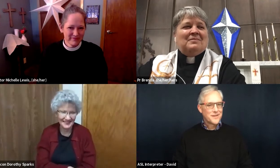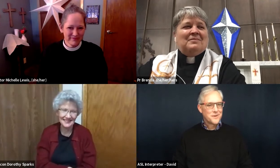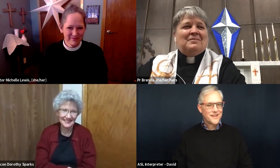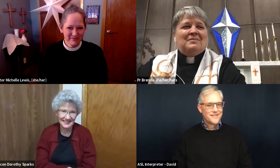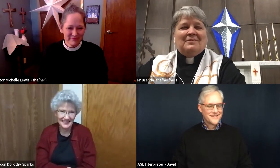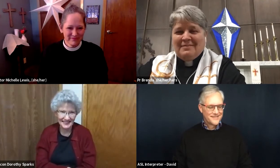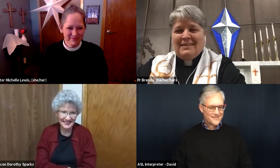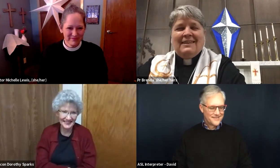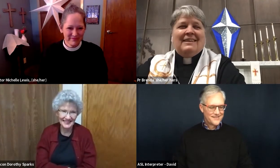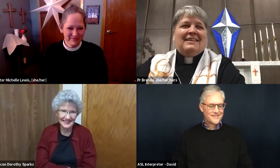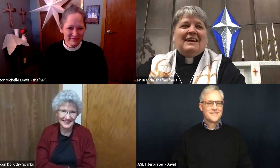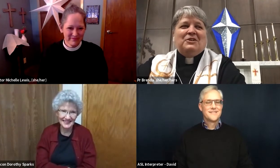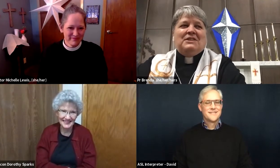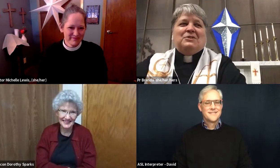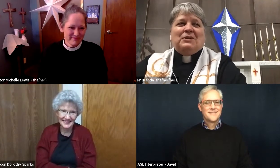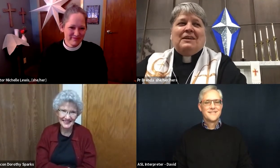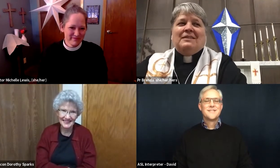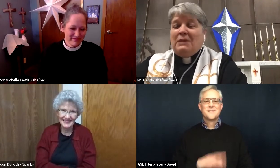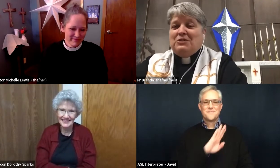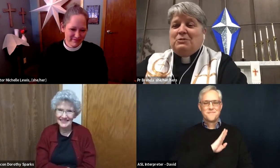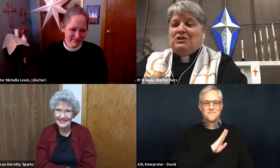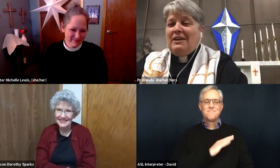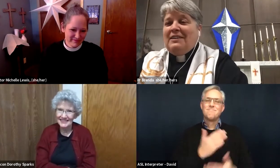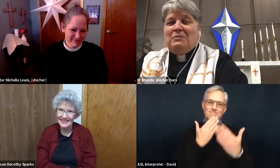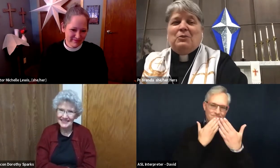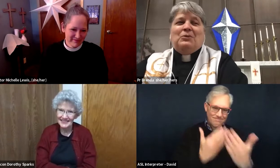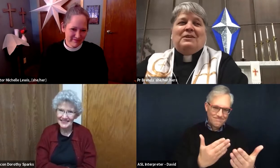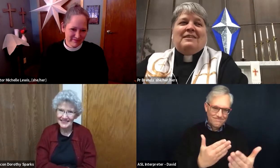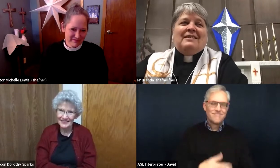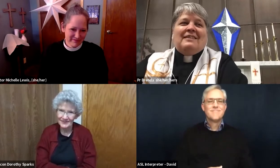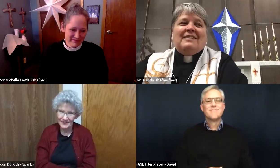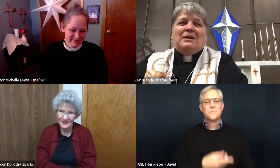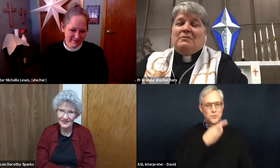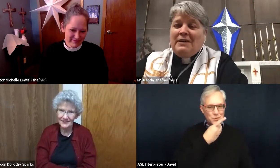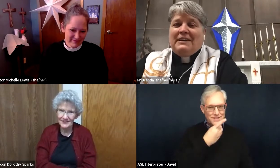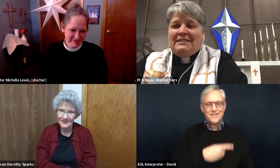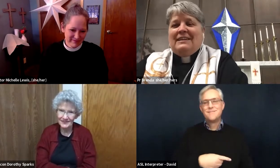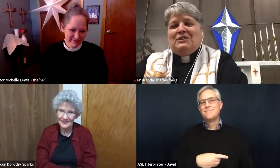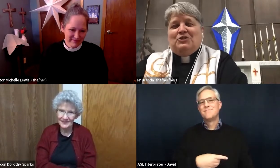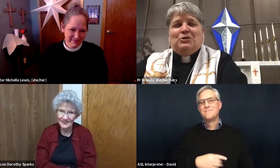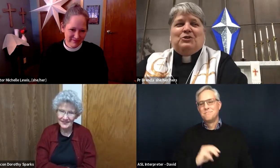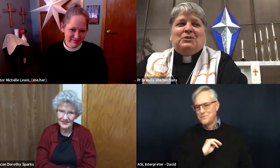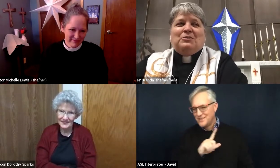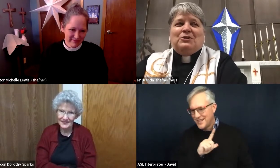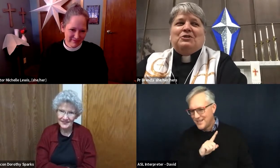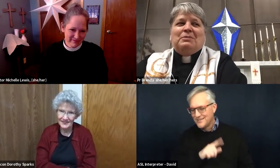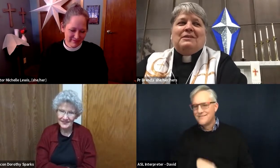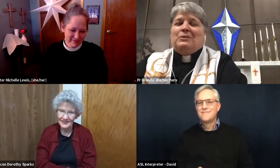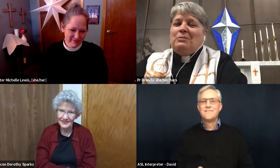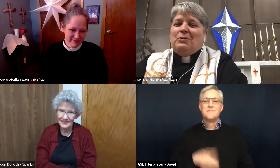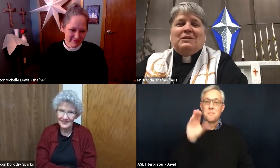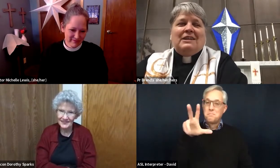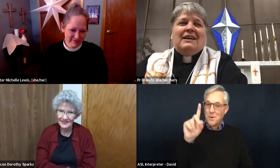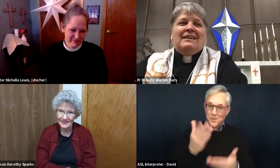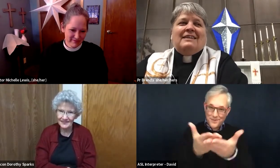Welcome, Pastor Brenda. Thank you, Deacon Dorothy, Pastor Michelle, and Bold. I am very excited to join you in worship